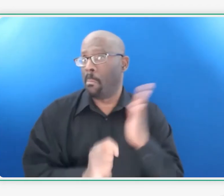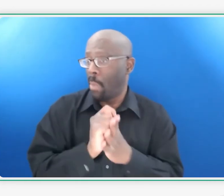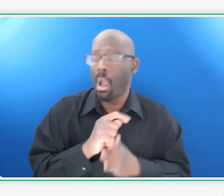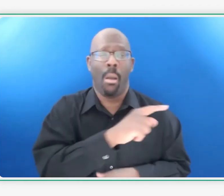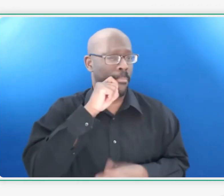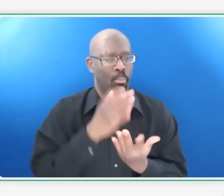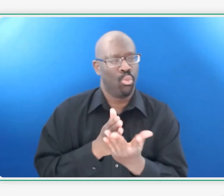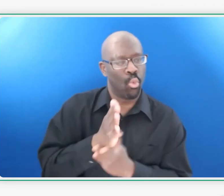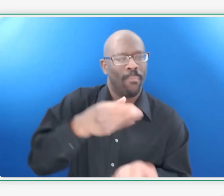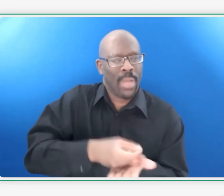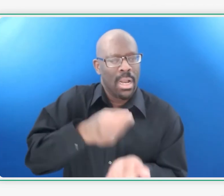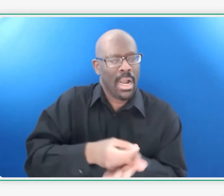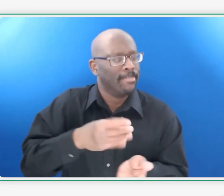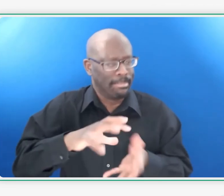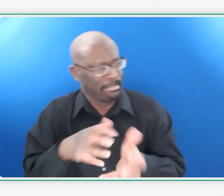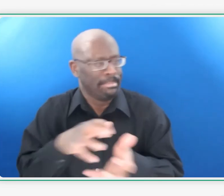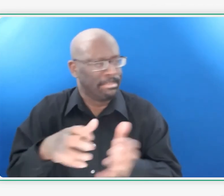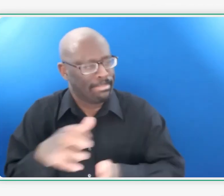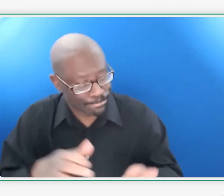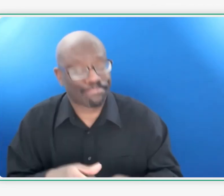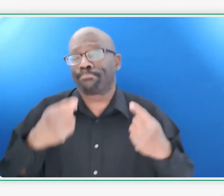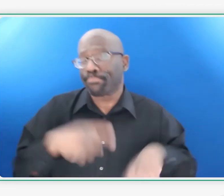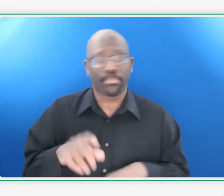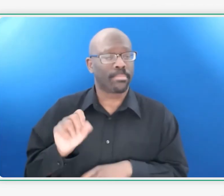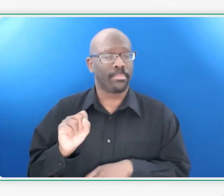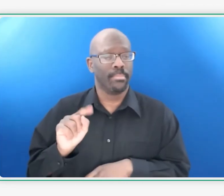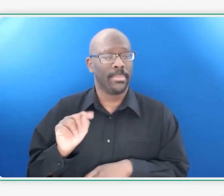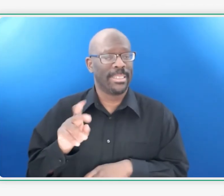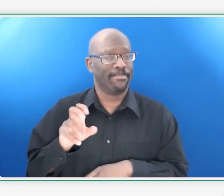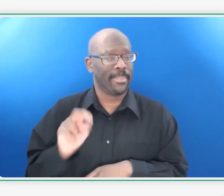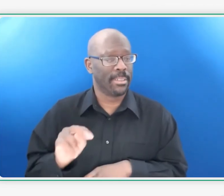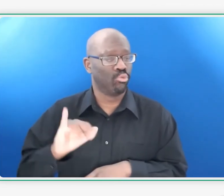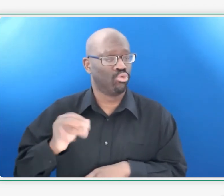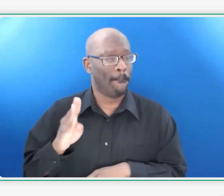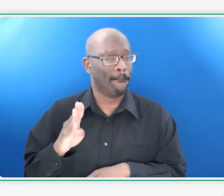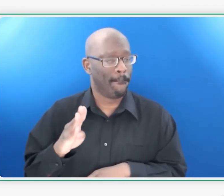is Apple. Back in the 90s, Apple was really struggling financially.